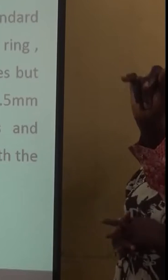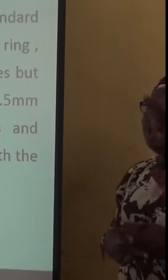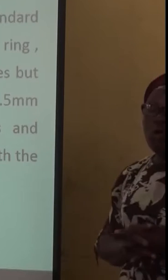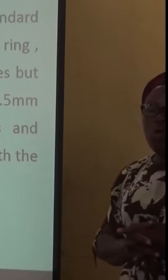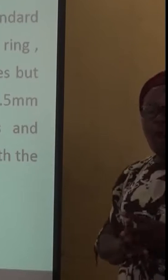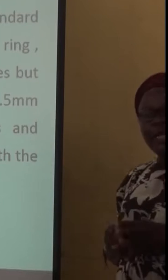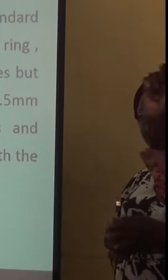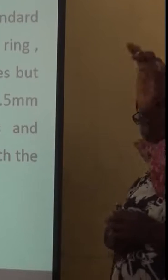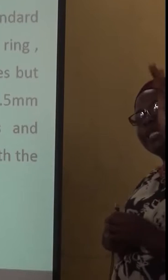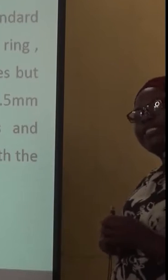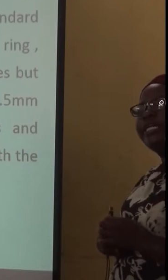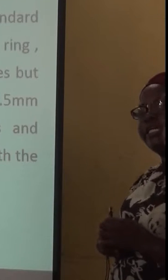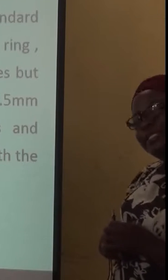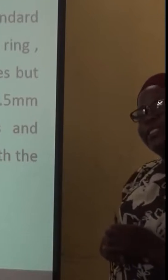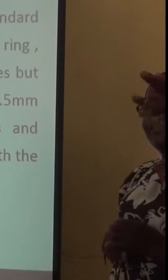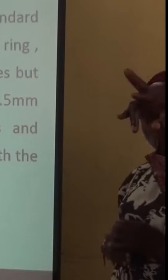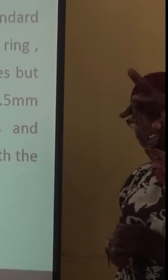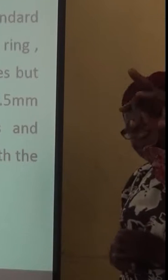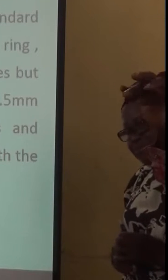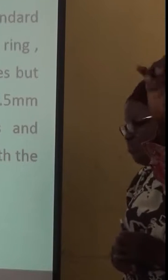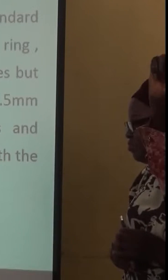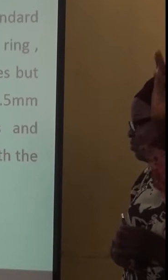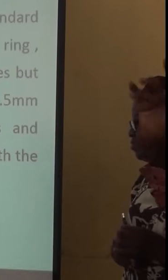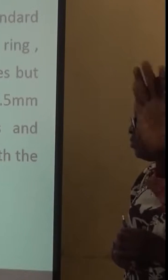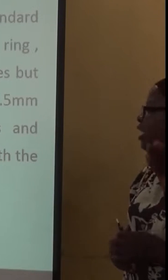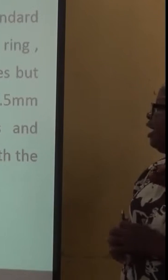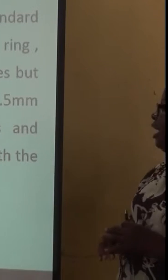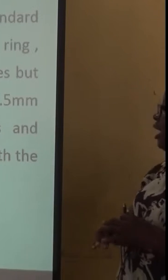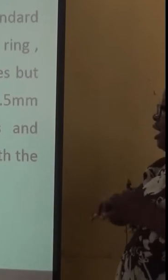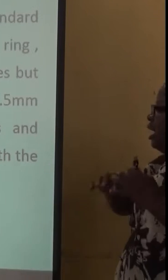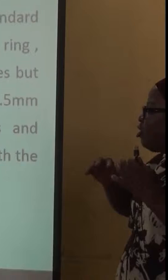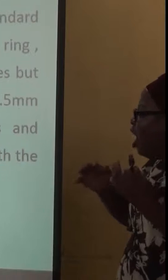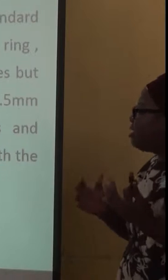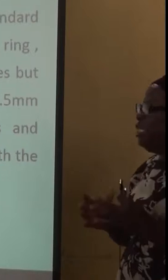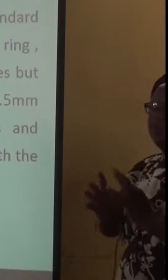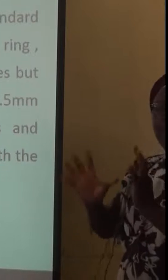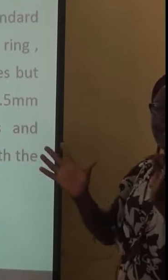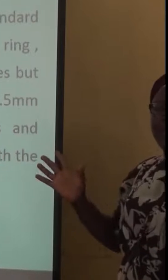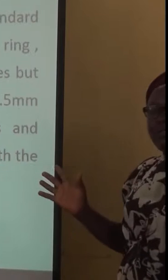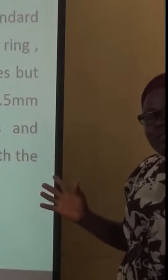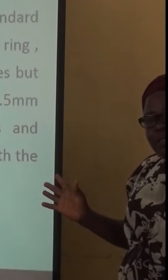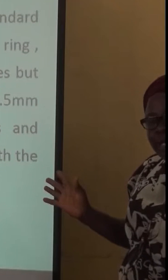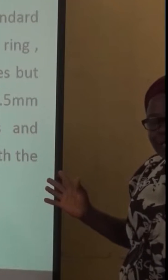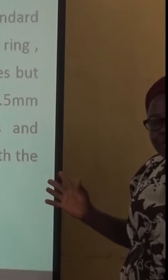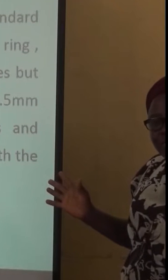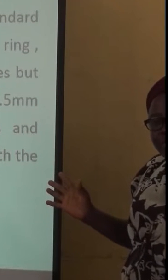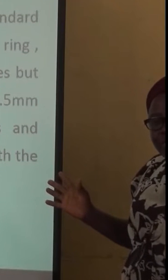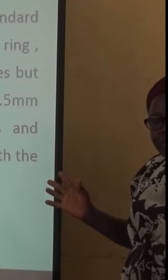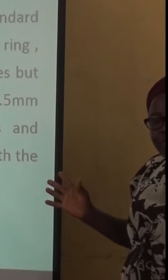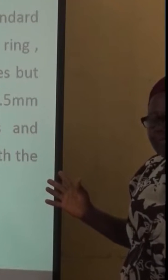ring, while the S is sleeve. It comes in different sizes,